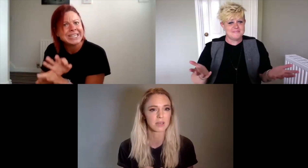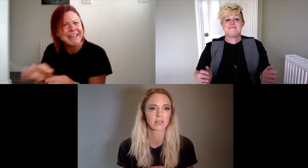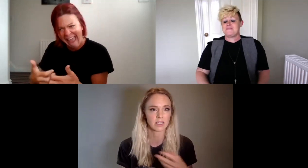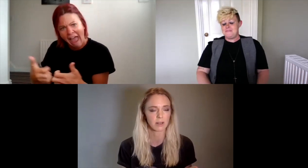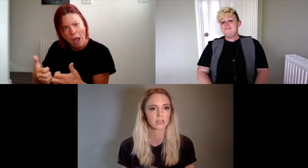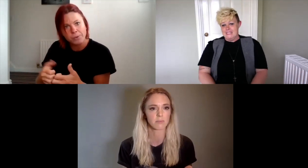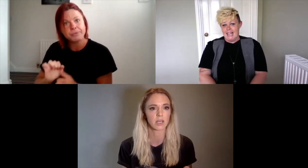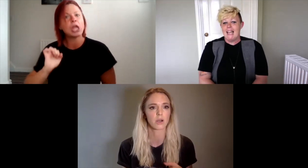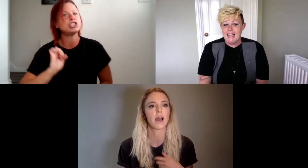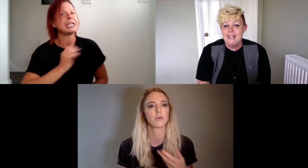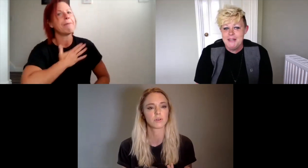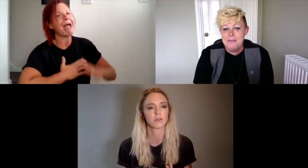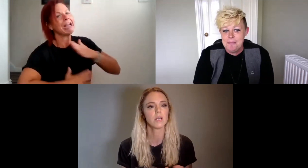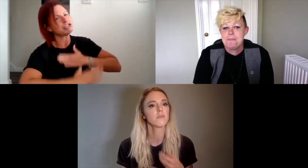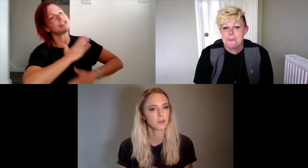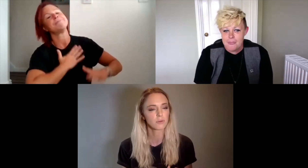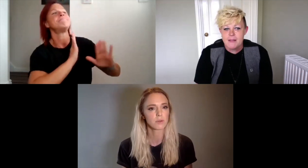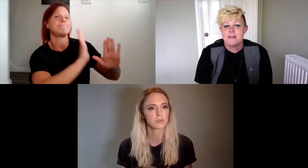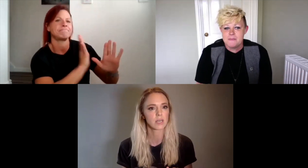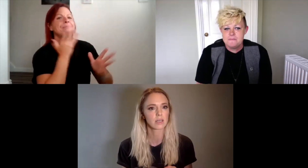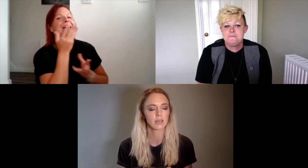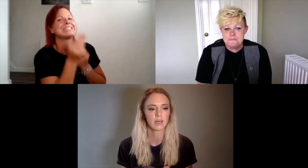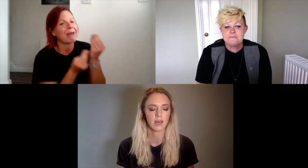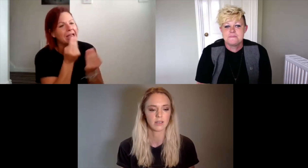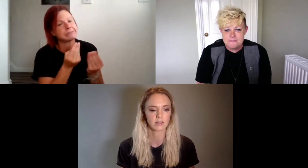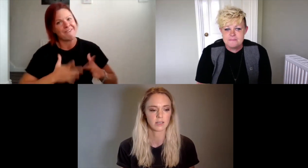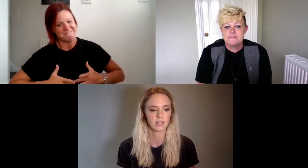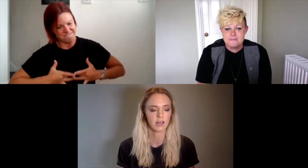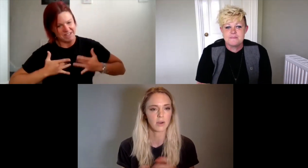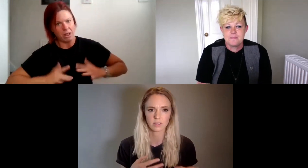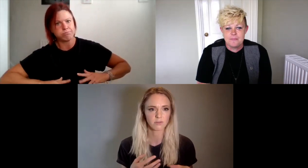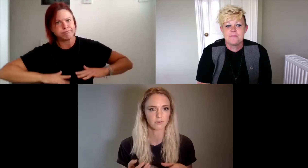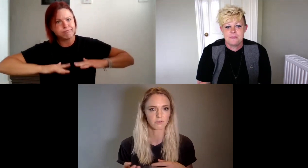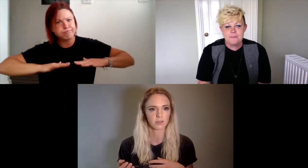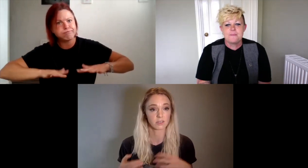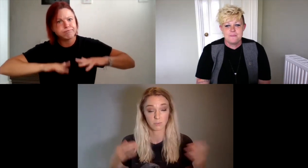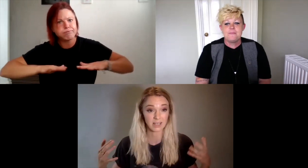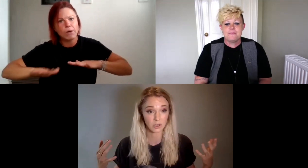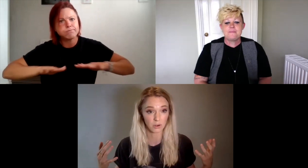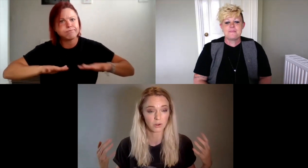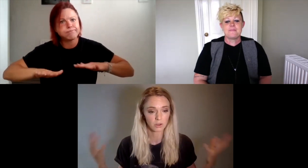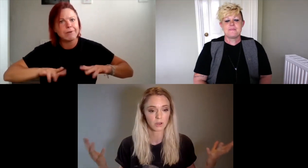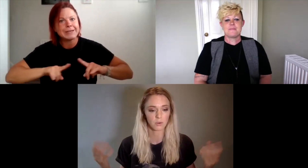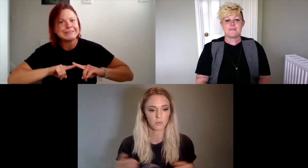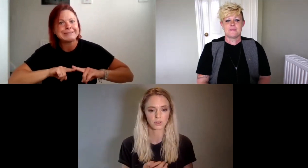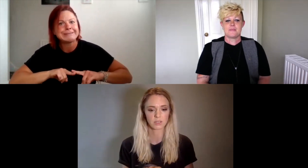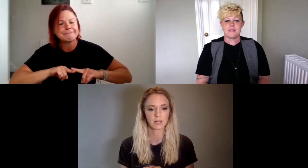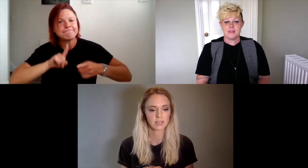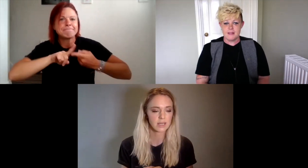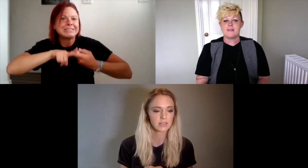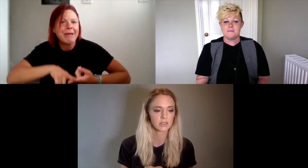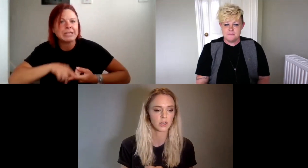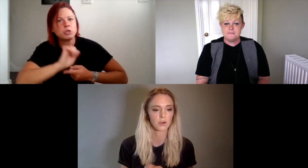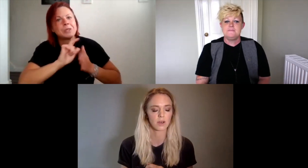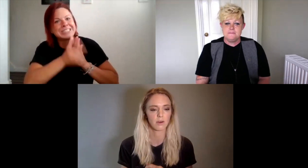with me and explained to me, you know, how you can feel the music and how it's different depending on what your